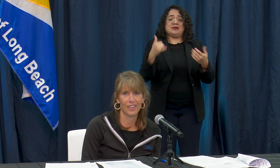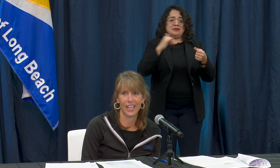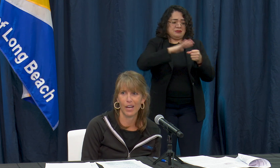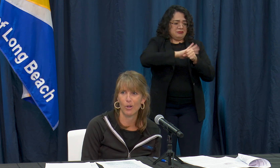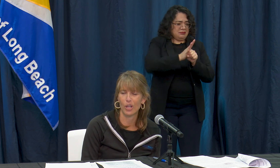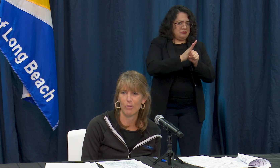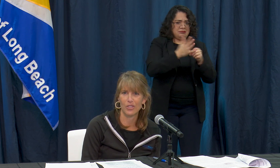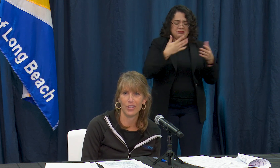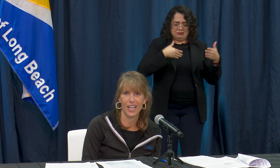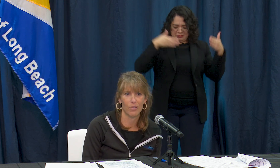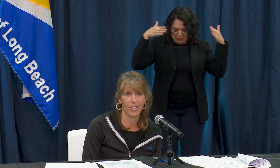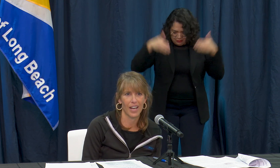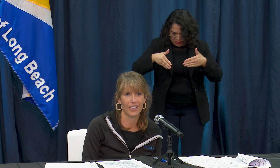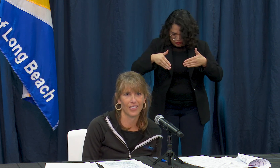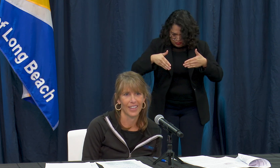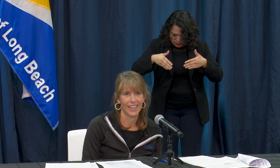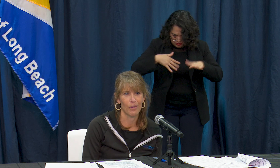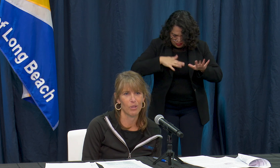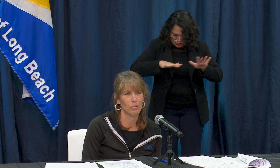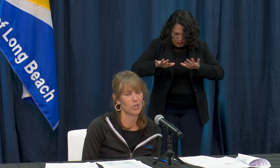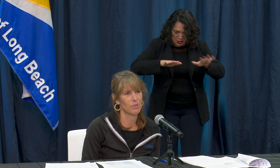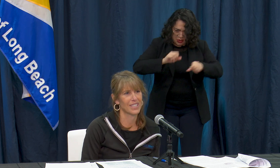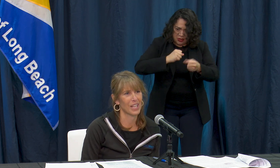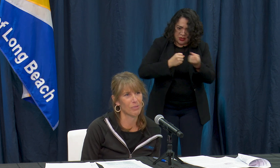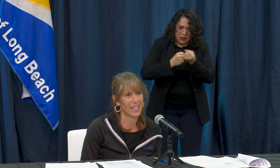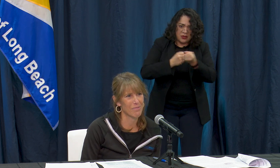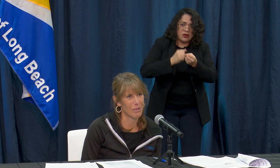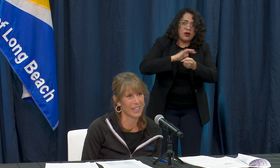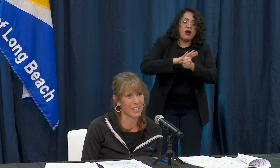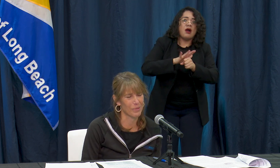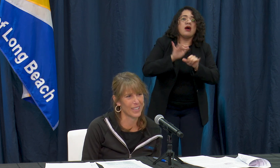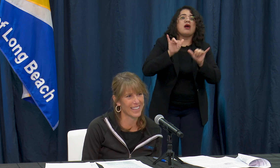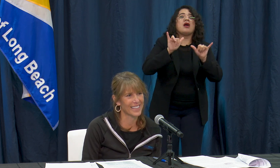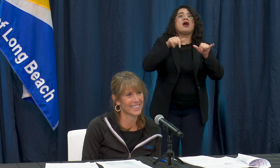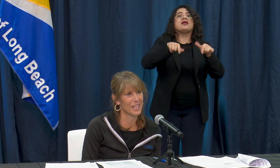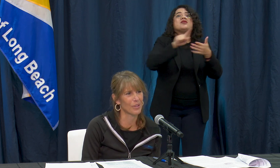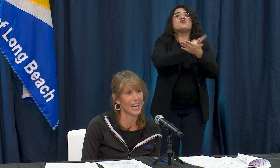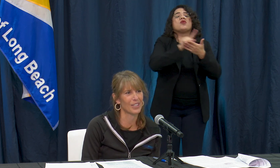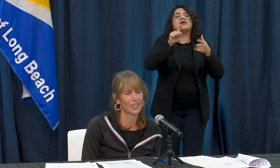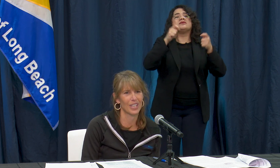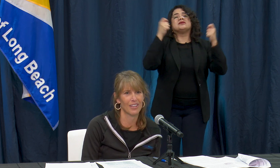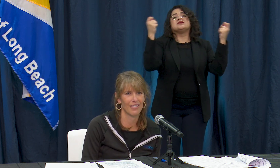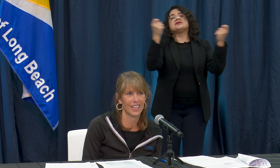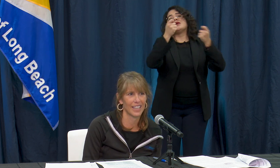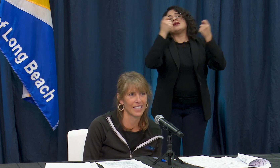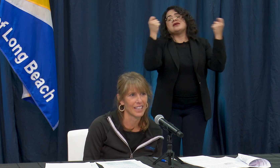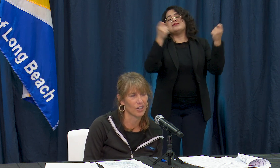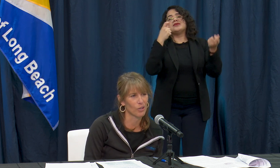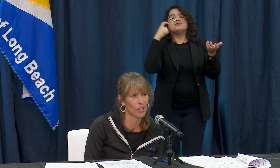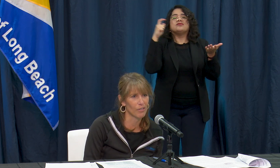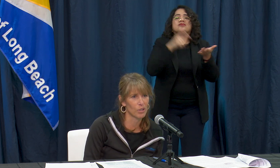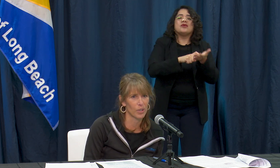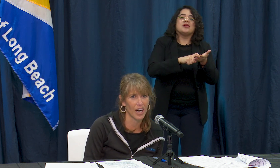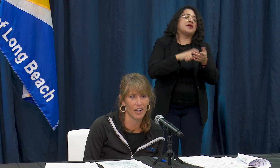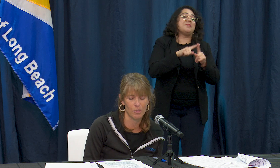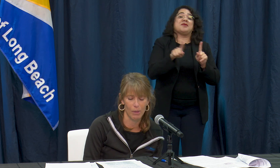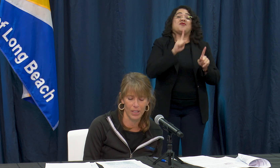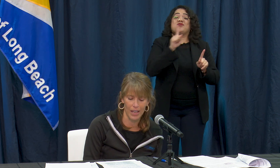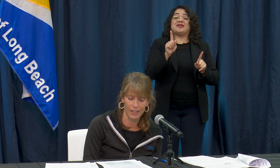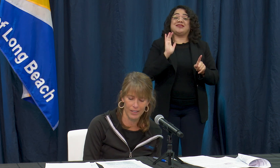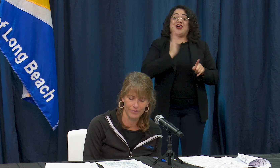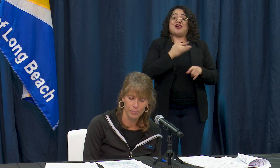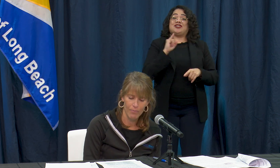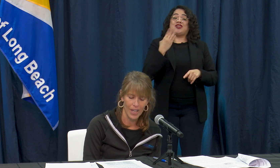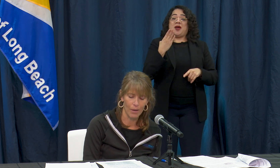head down, and I woke up yesterday and realized that we were supposed to be celebrating Public Health Week, and instead we're out doing the very core of who we are as